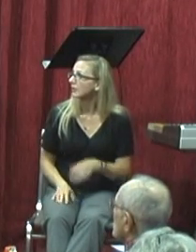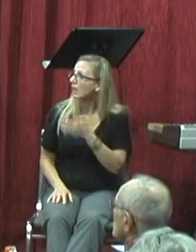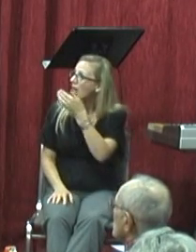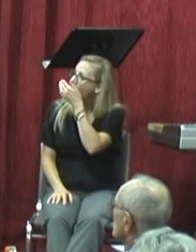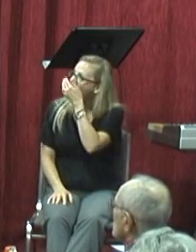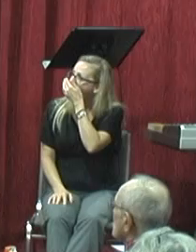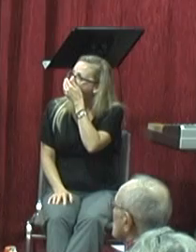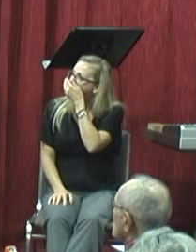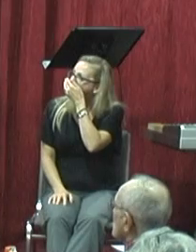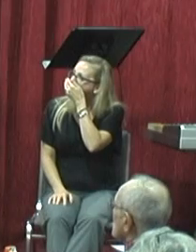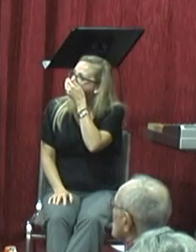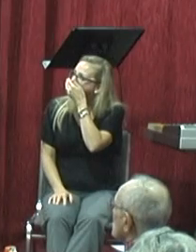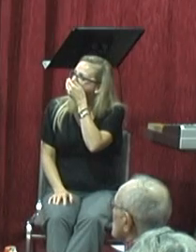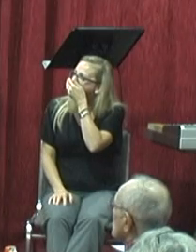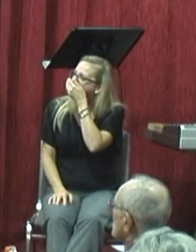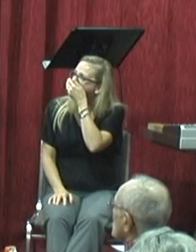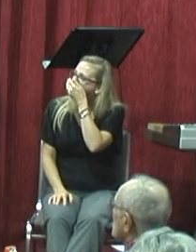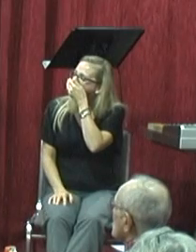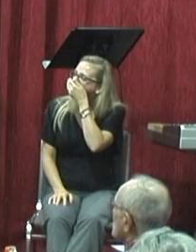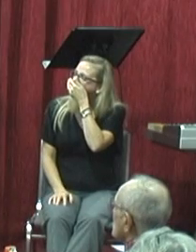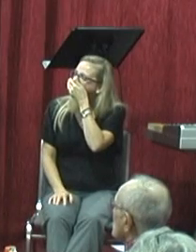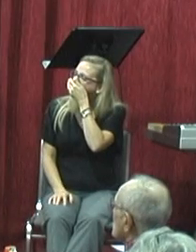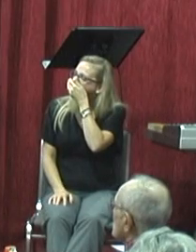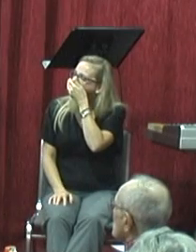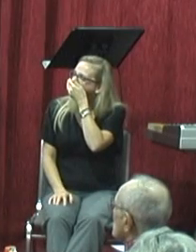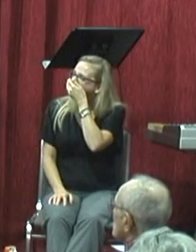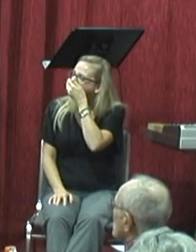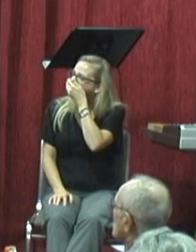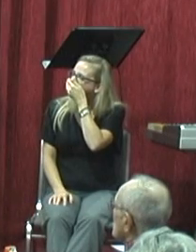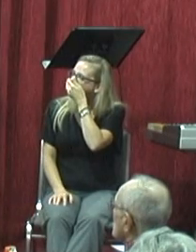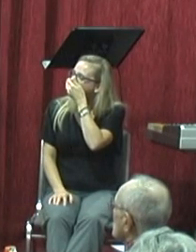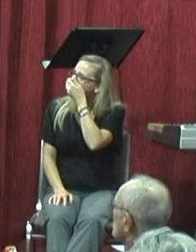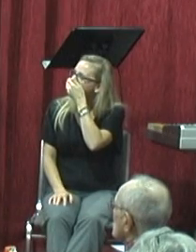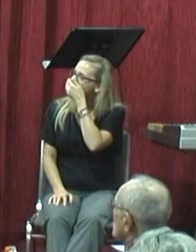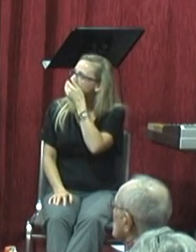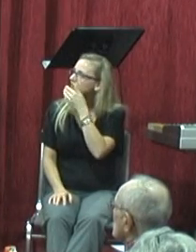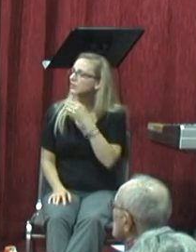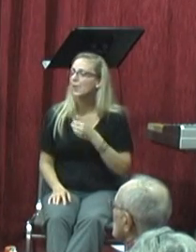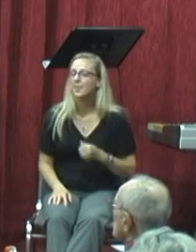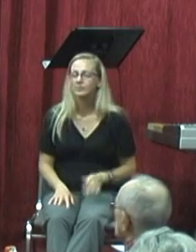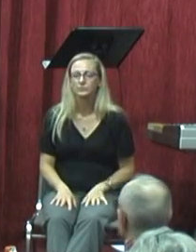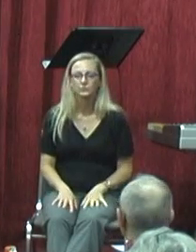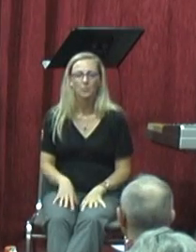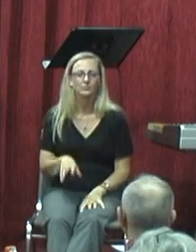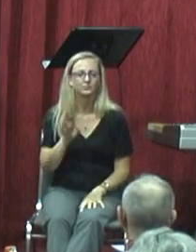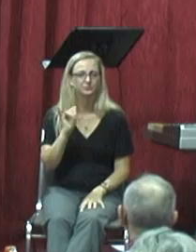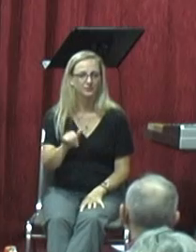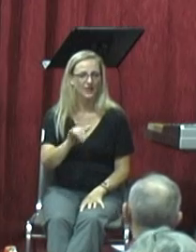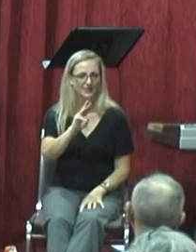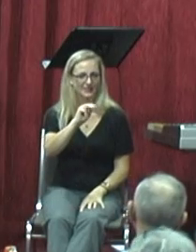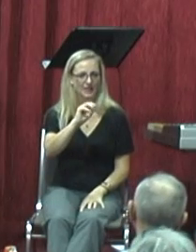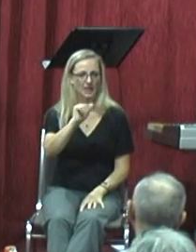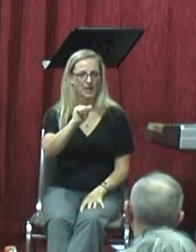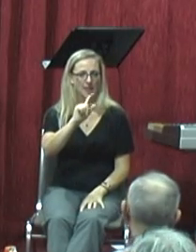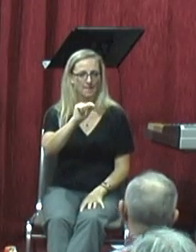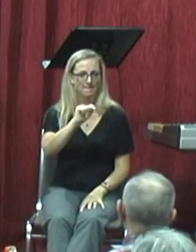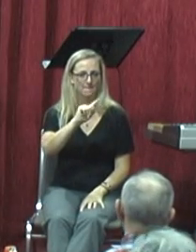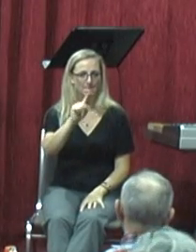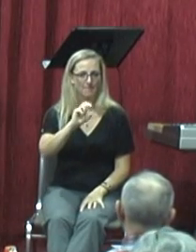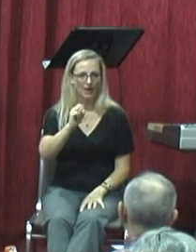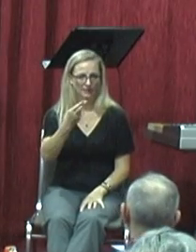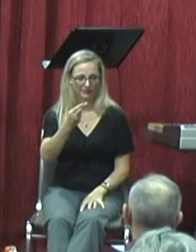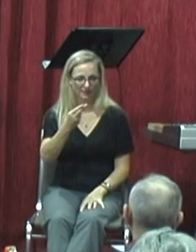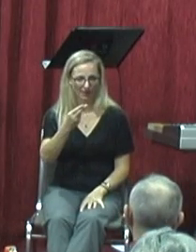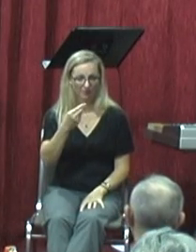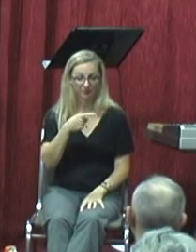the bread that is in the basket at the entrance of the tent of meeting. This is the bread of the ordination, or the matzah of the ordination. So